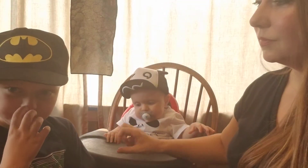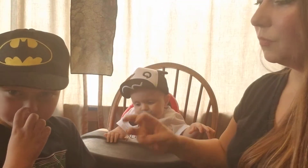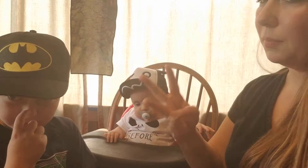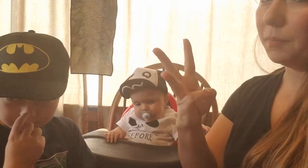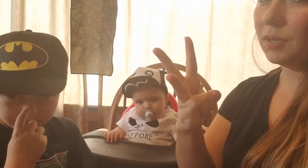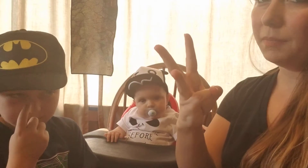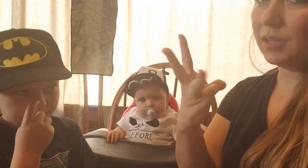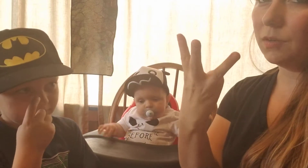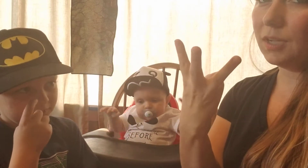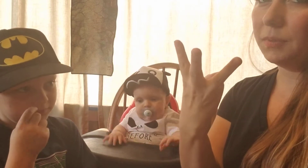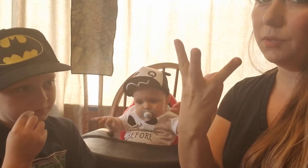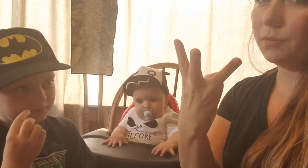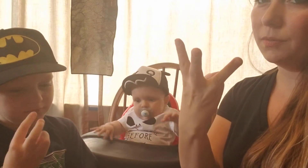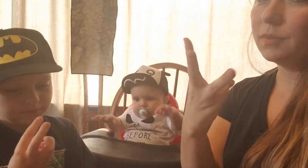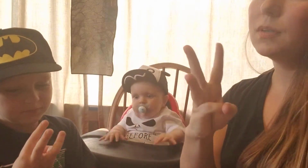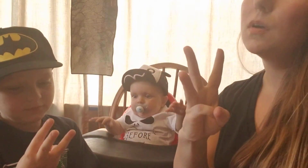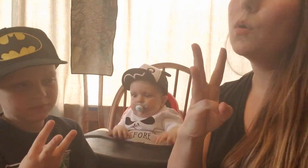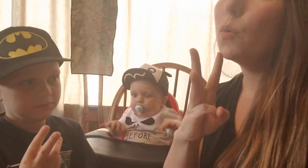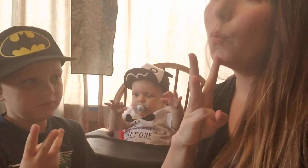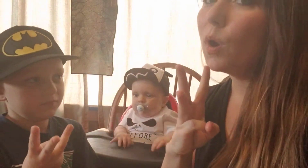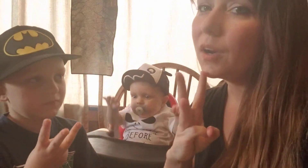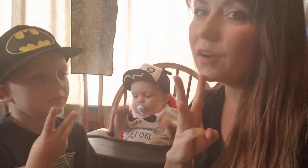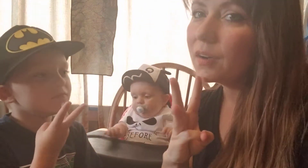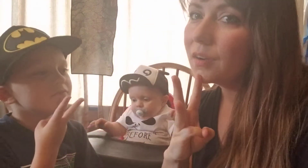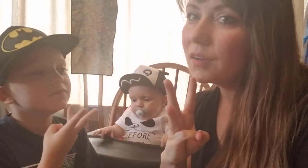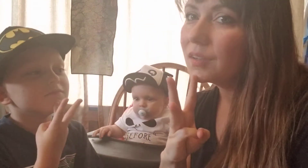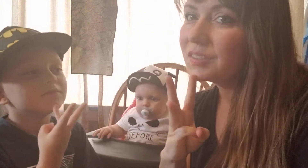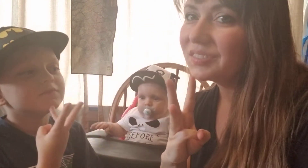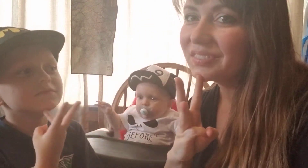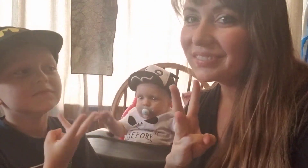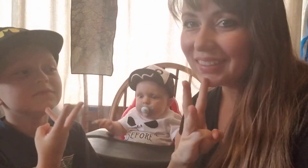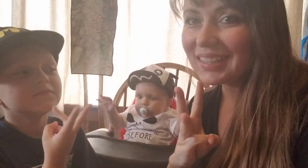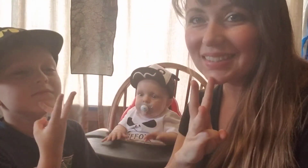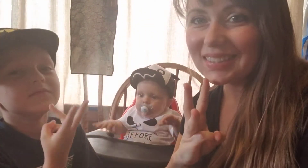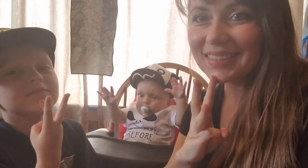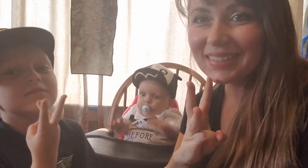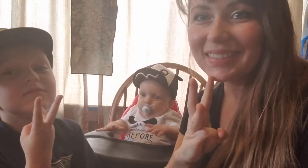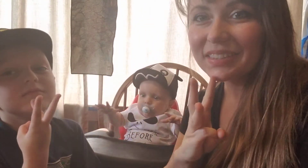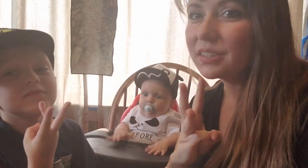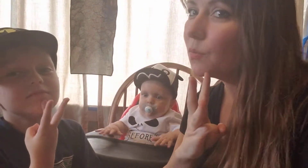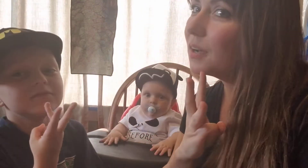Remember, make your W. Water. Good. Water.